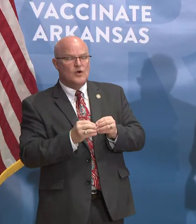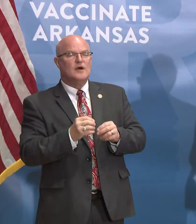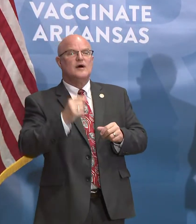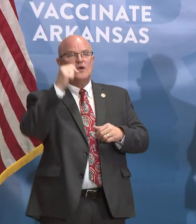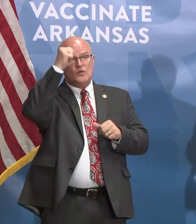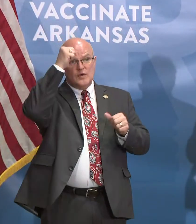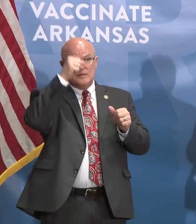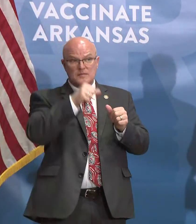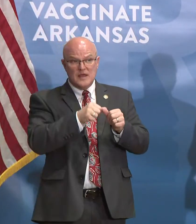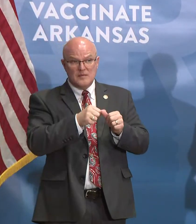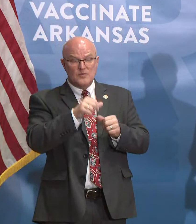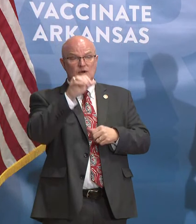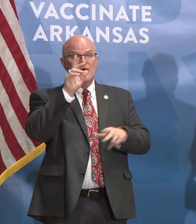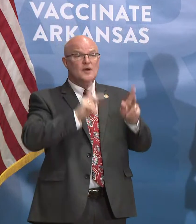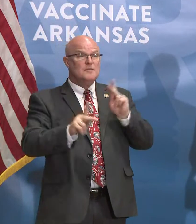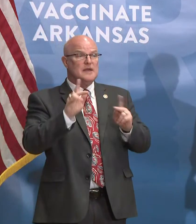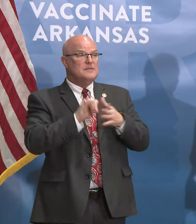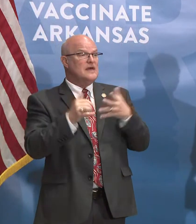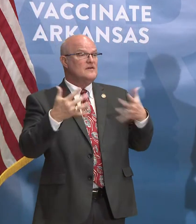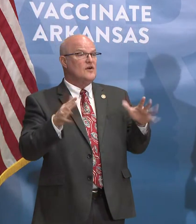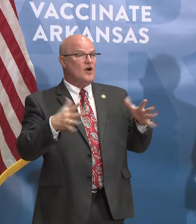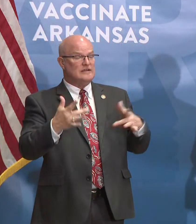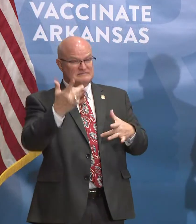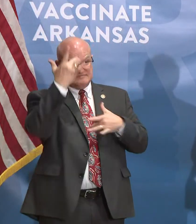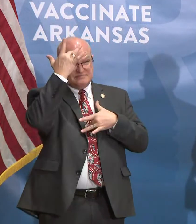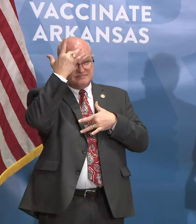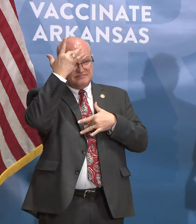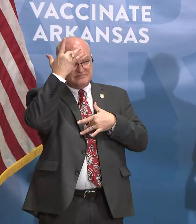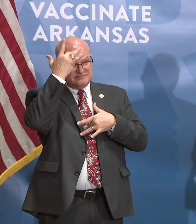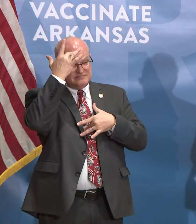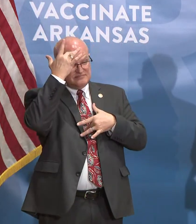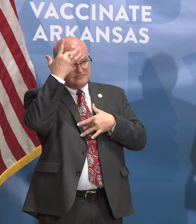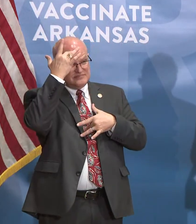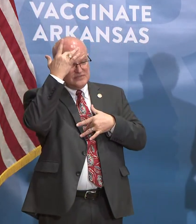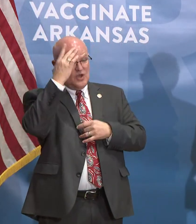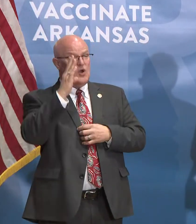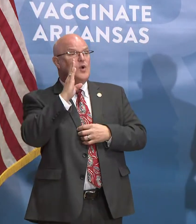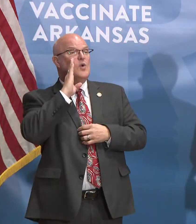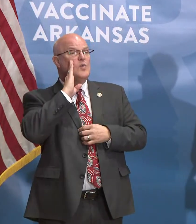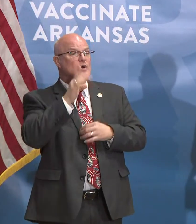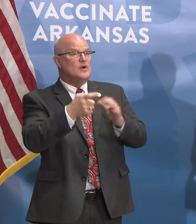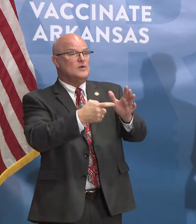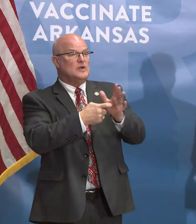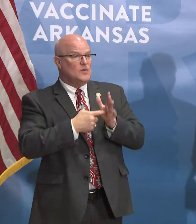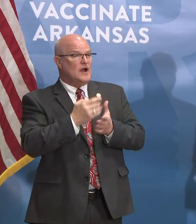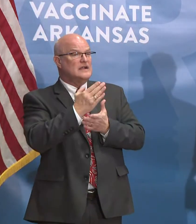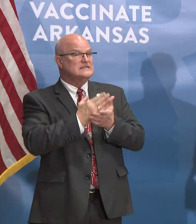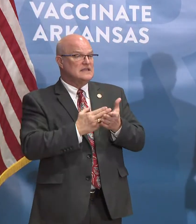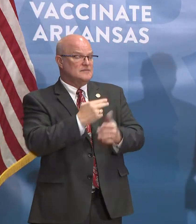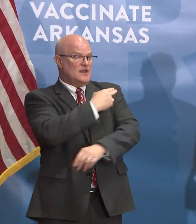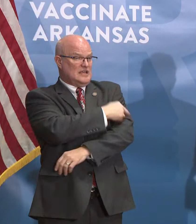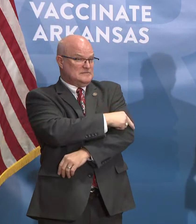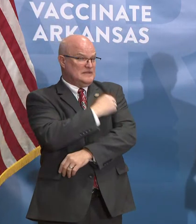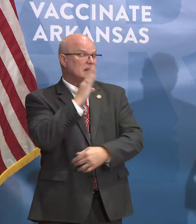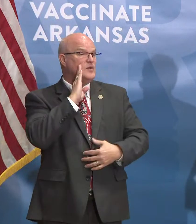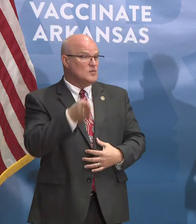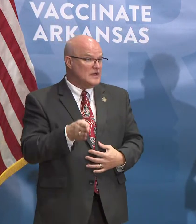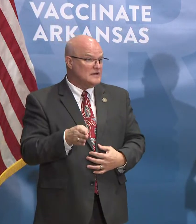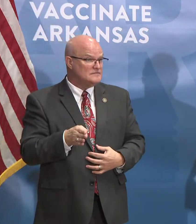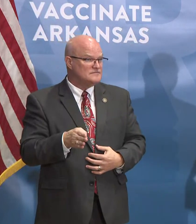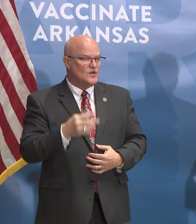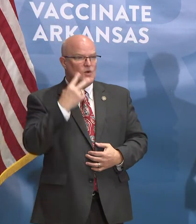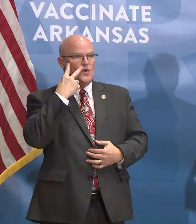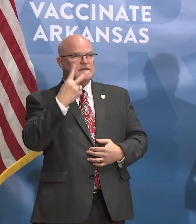keep in mind that those individuals that have already been infected and are ill will require, some of those will require hospitalizations. We saw